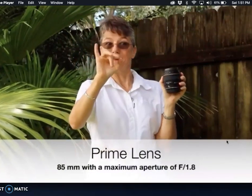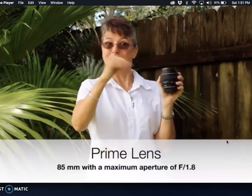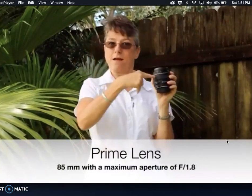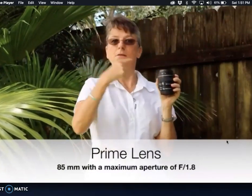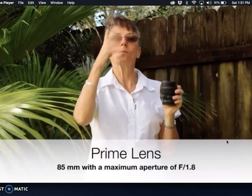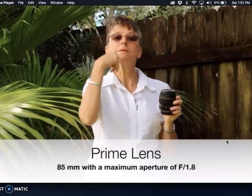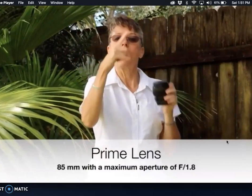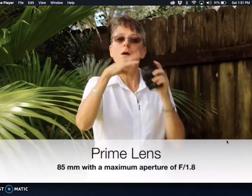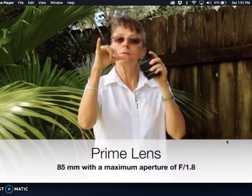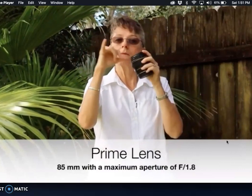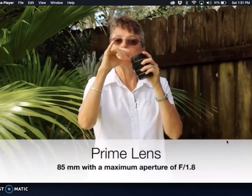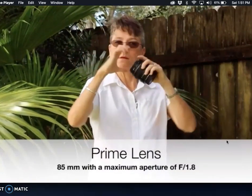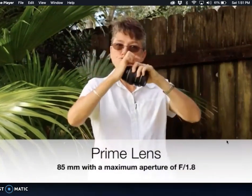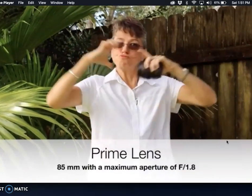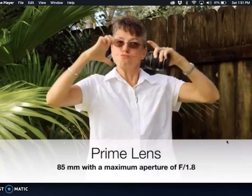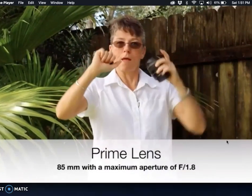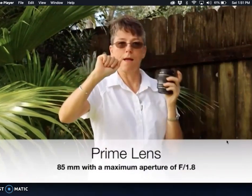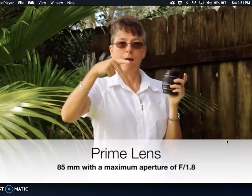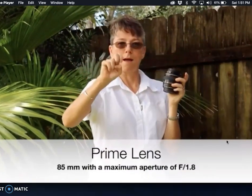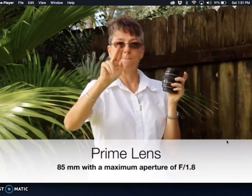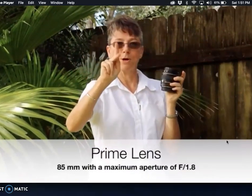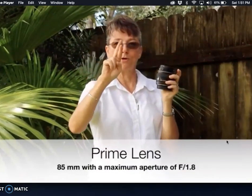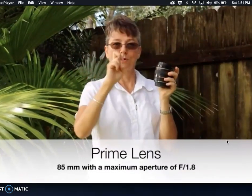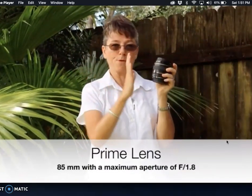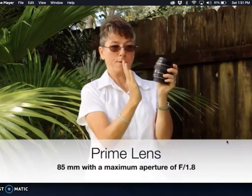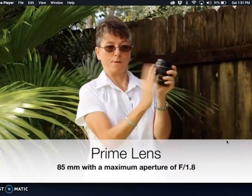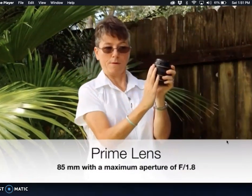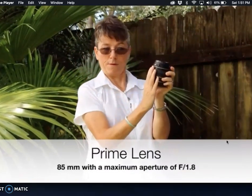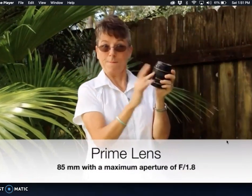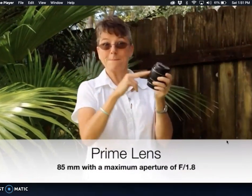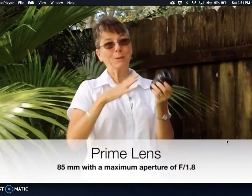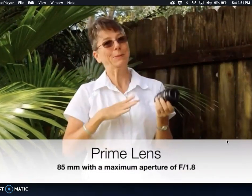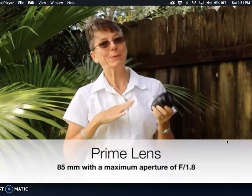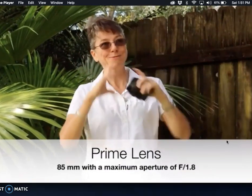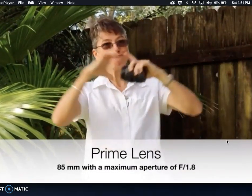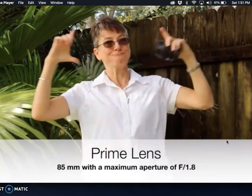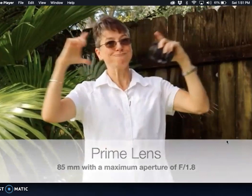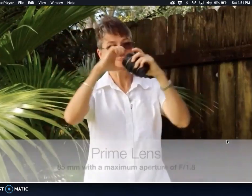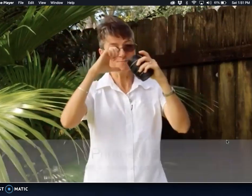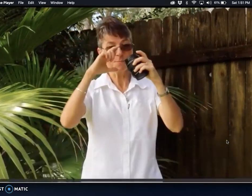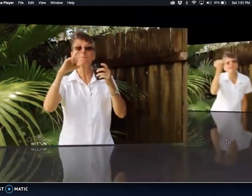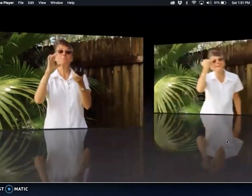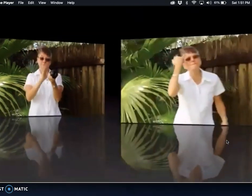So next to it is where the aperture is written on this one, and that is, again, the size that the lens can get to.